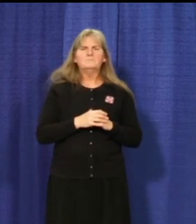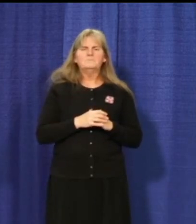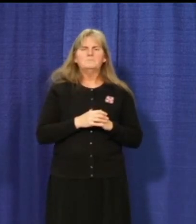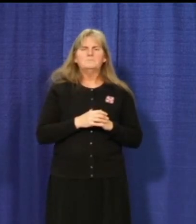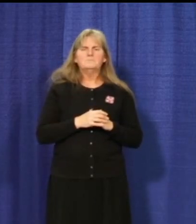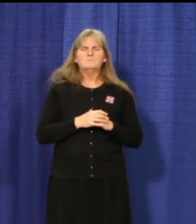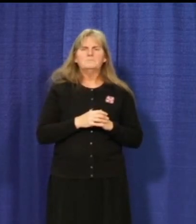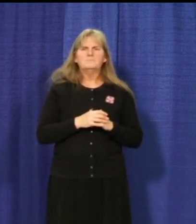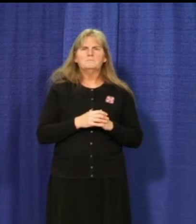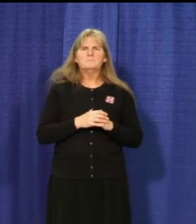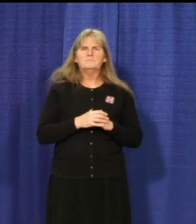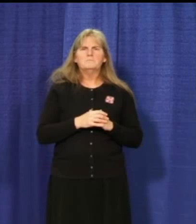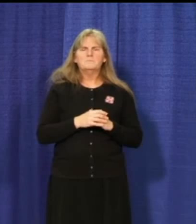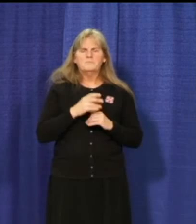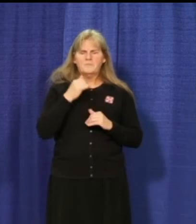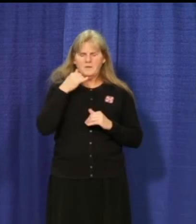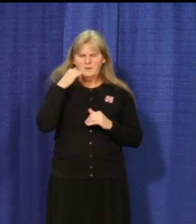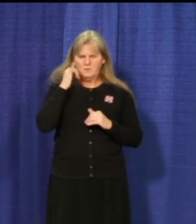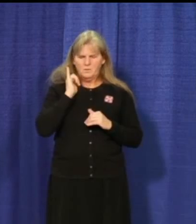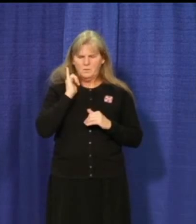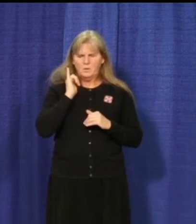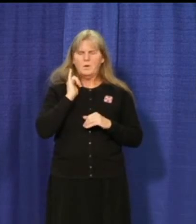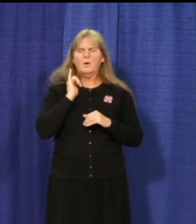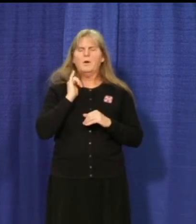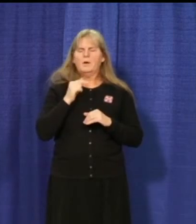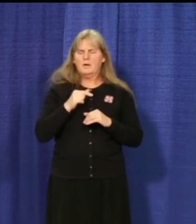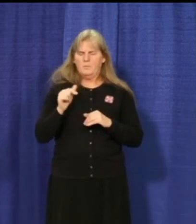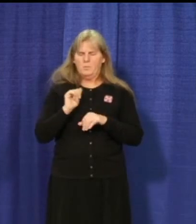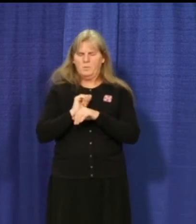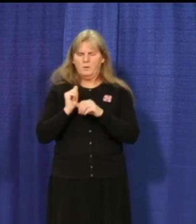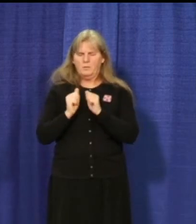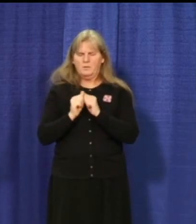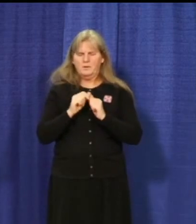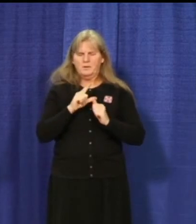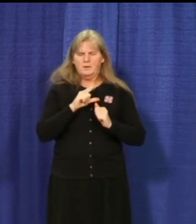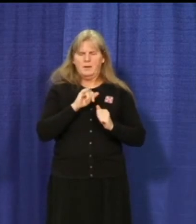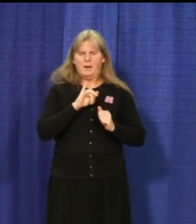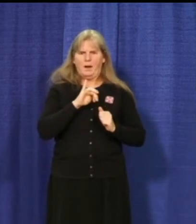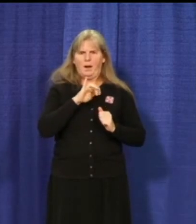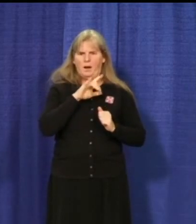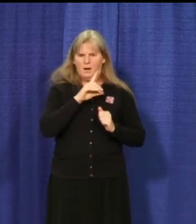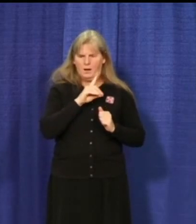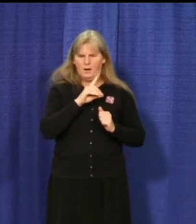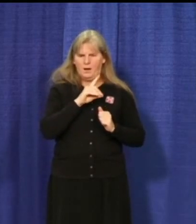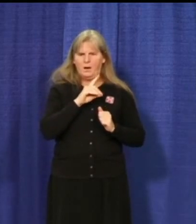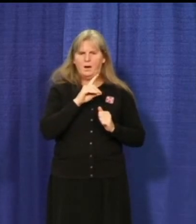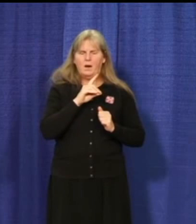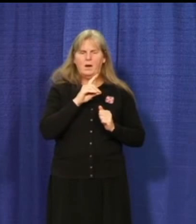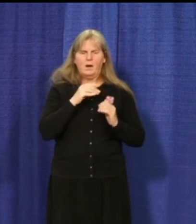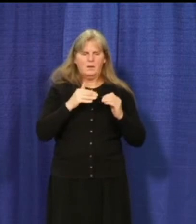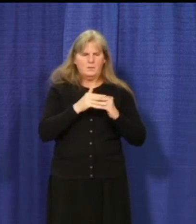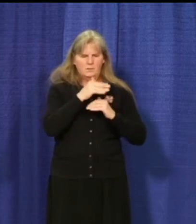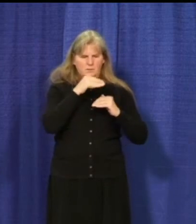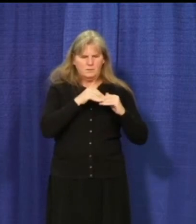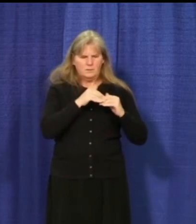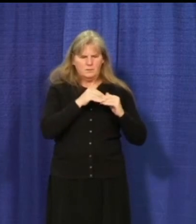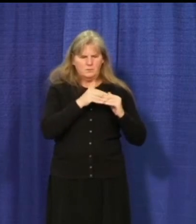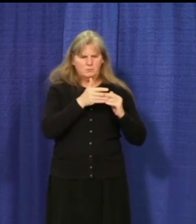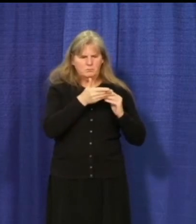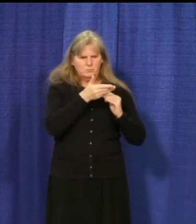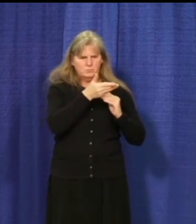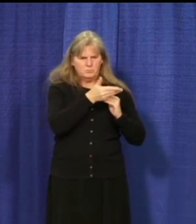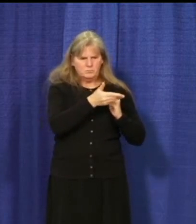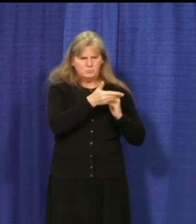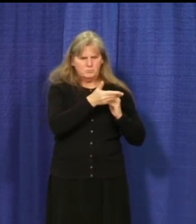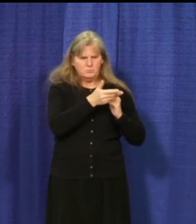working with Liard First Nation to address concerns regarding the virus. So just what are